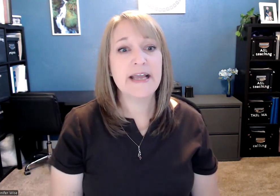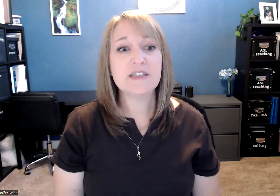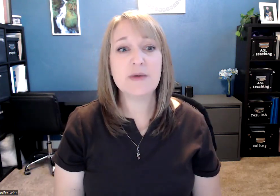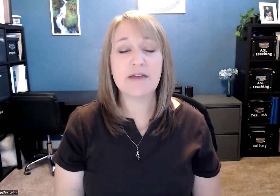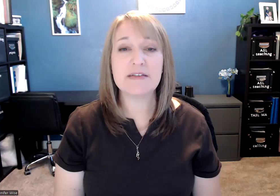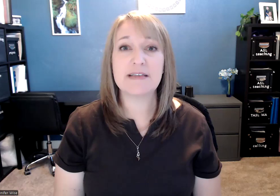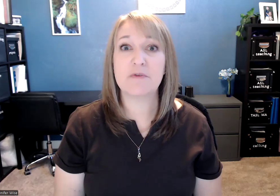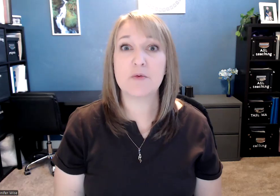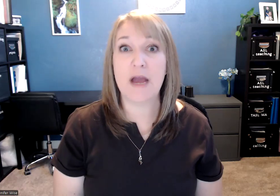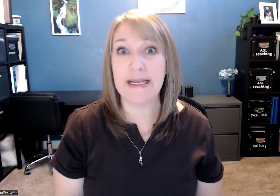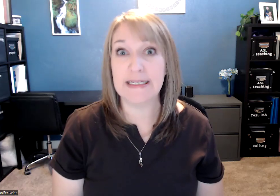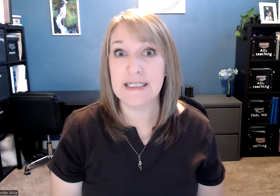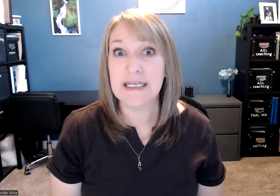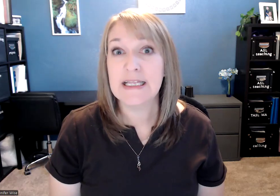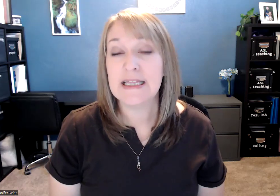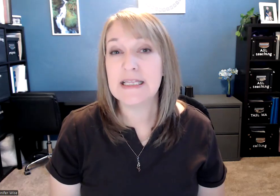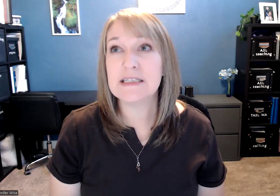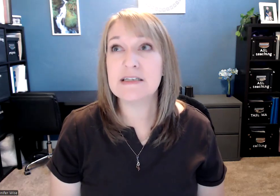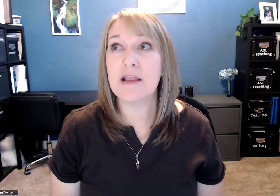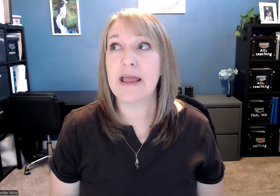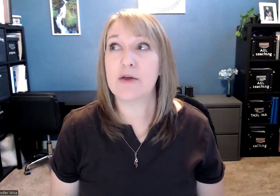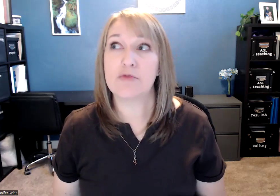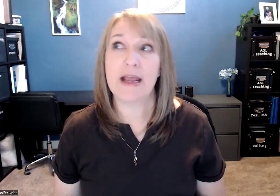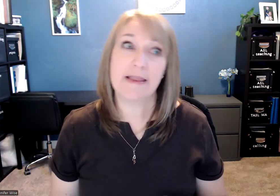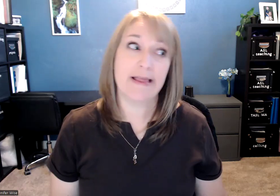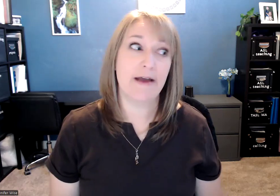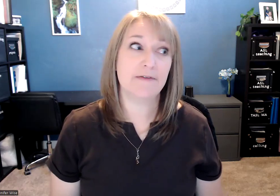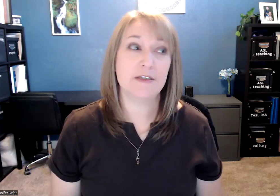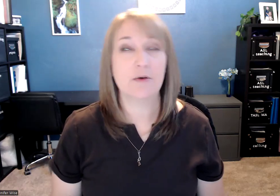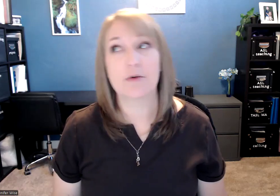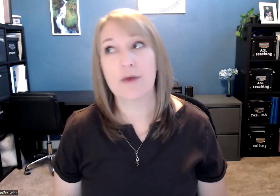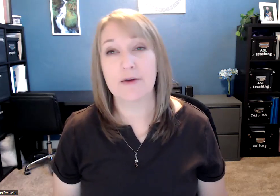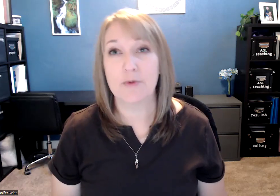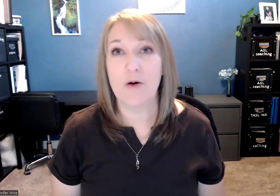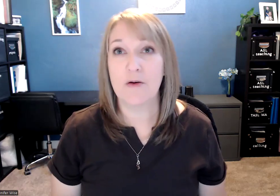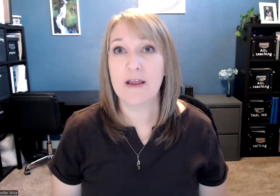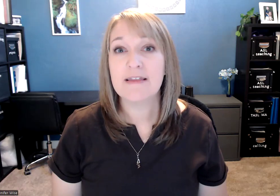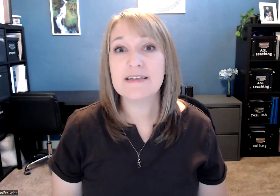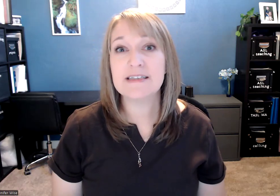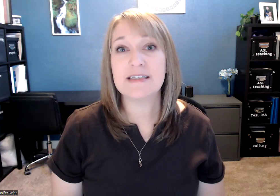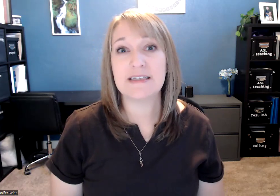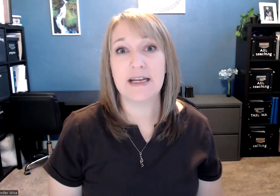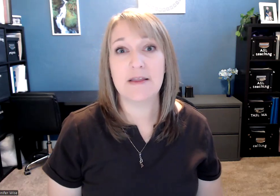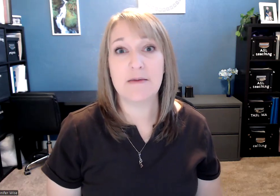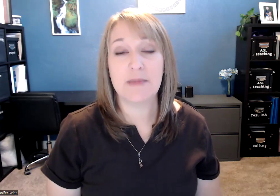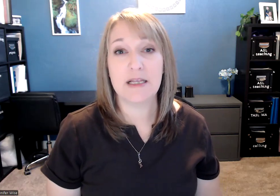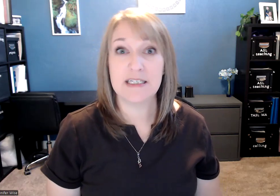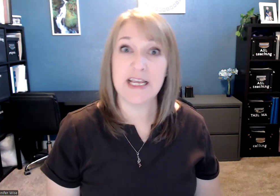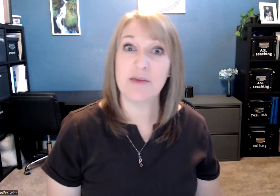Next, we have the sign for right. This is not like right and left or right and wrong. This is the sign that means to take a pen